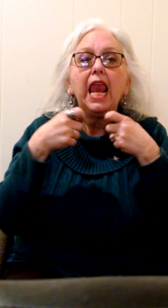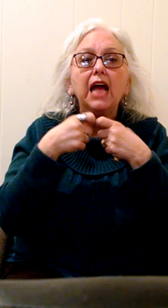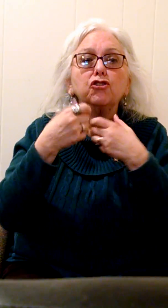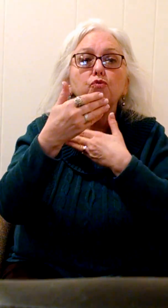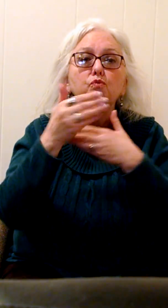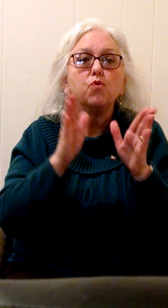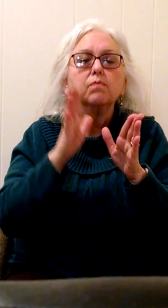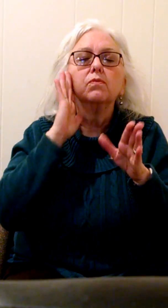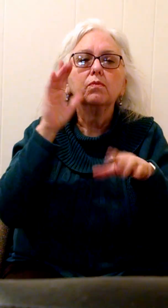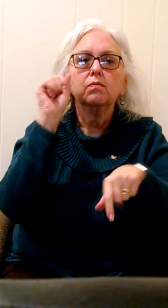rooms.